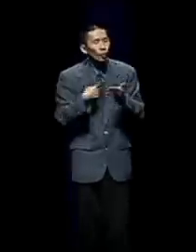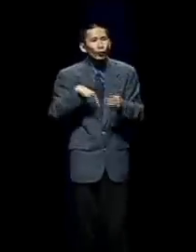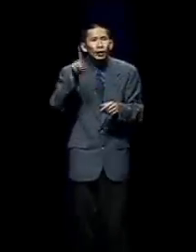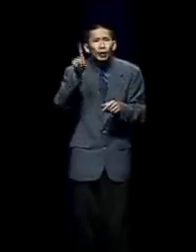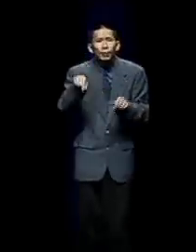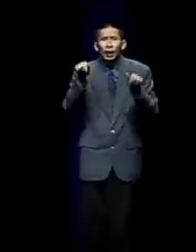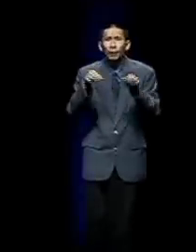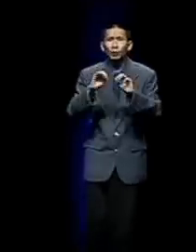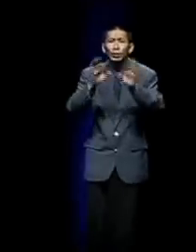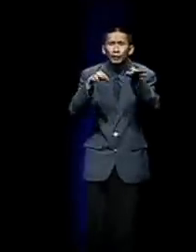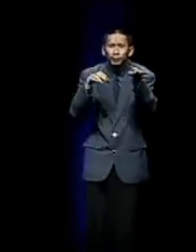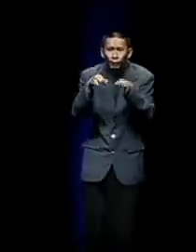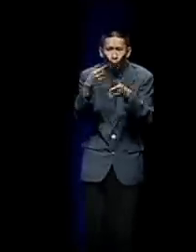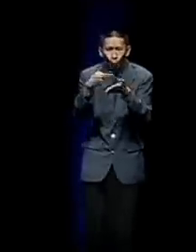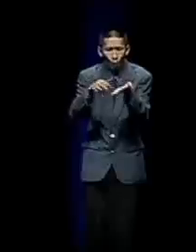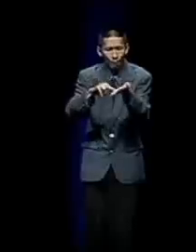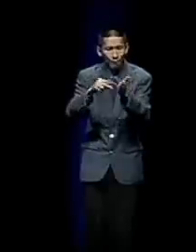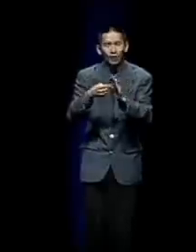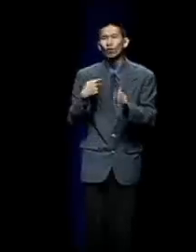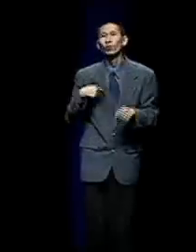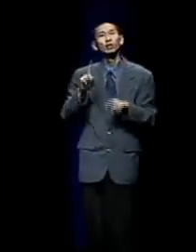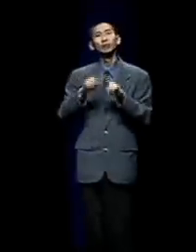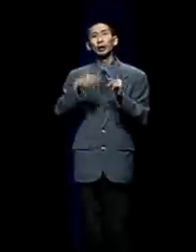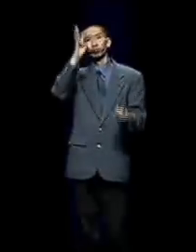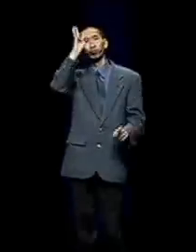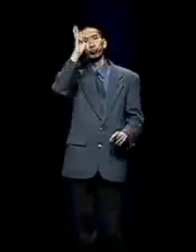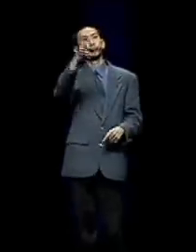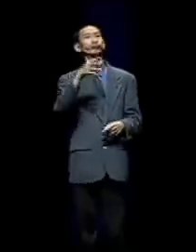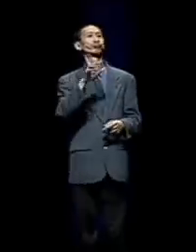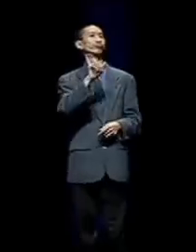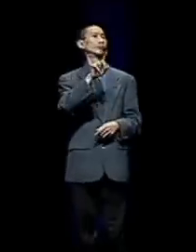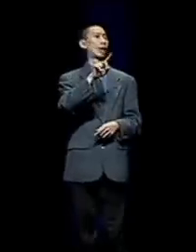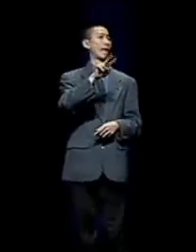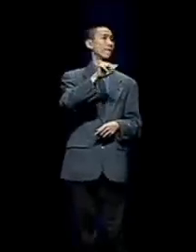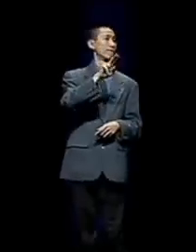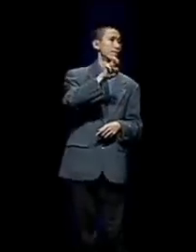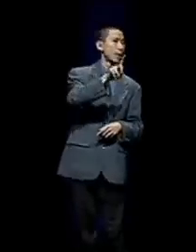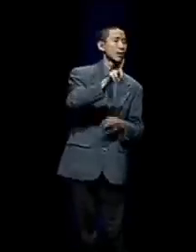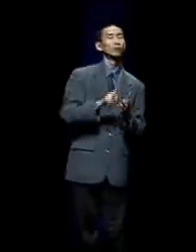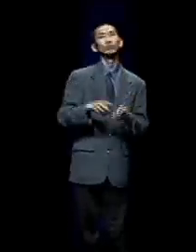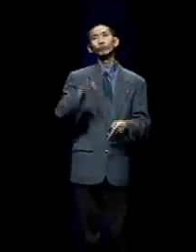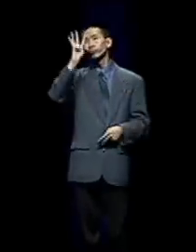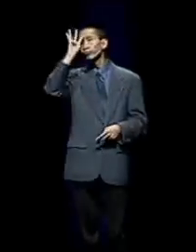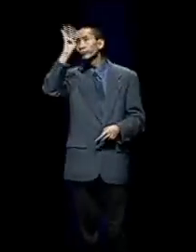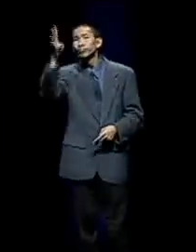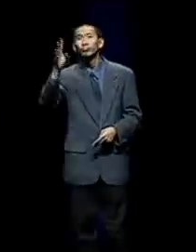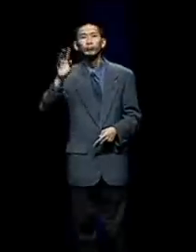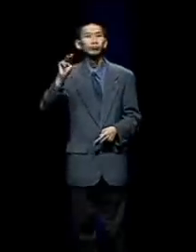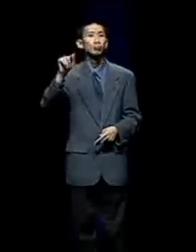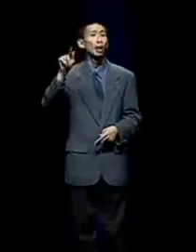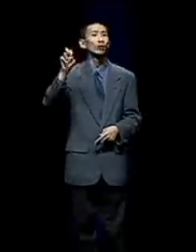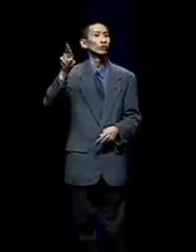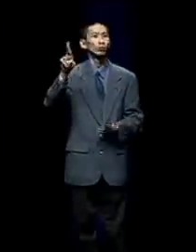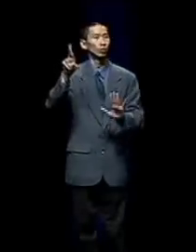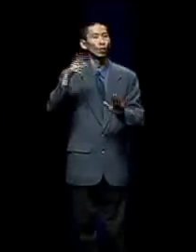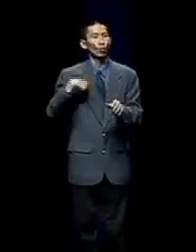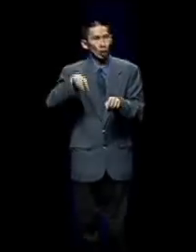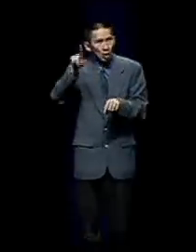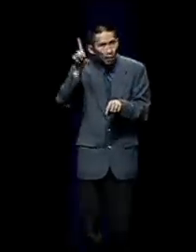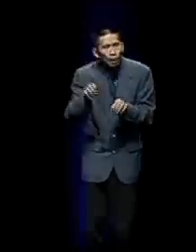what it means. We can't just say advanced. We can't just say master. We have to say, this is what an advanced person can